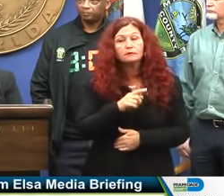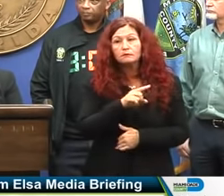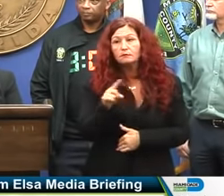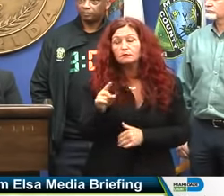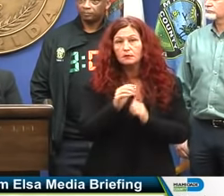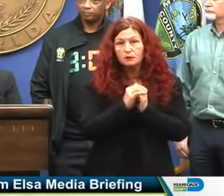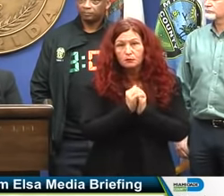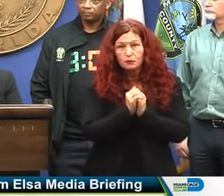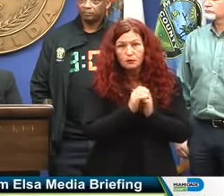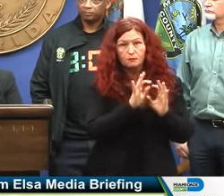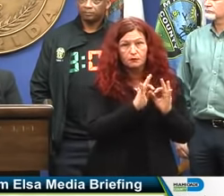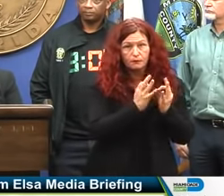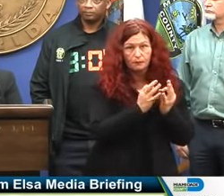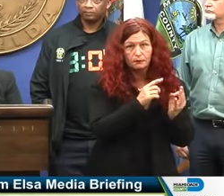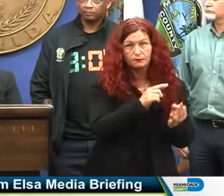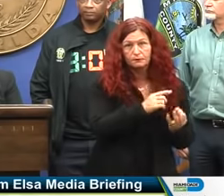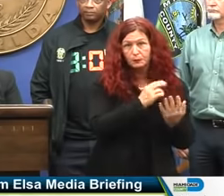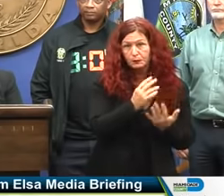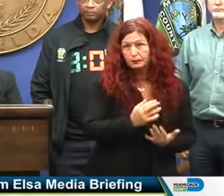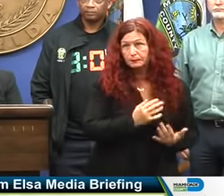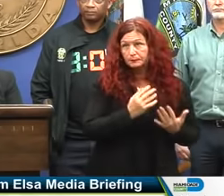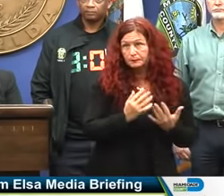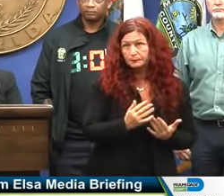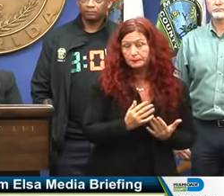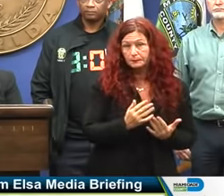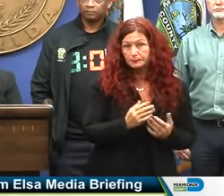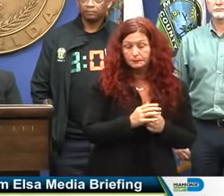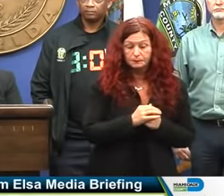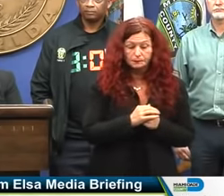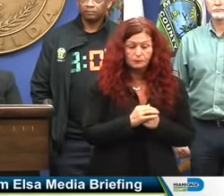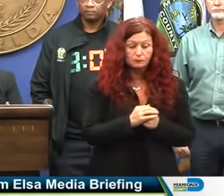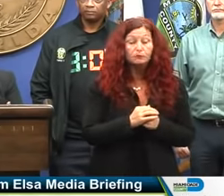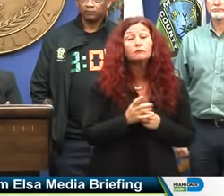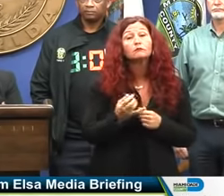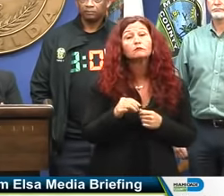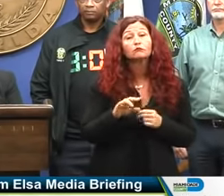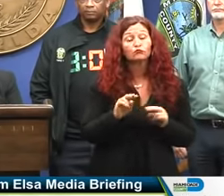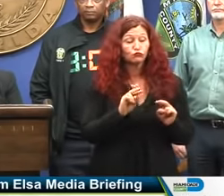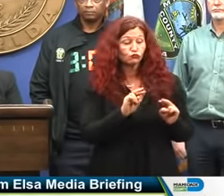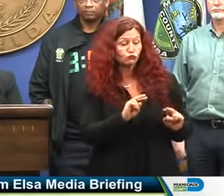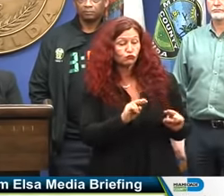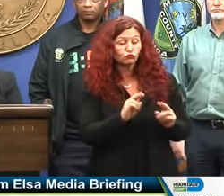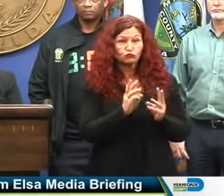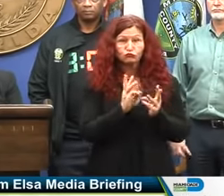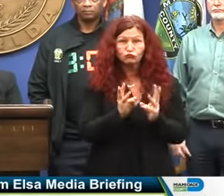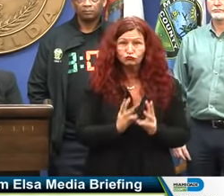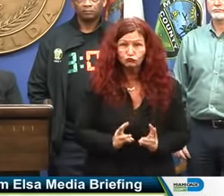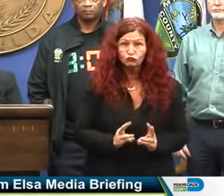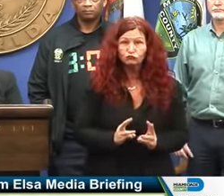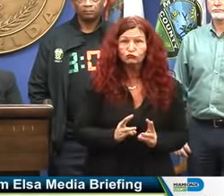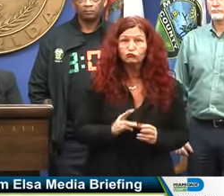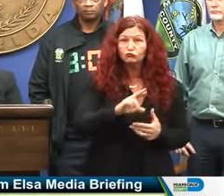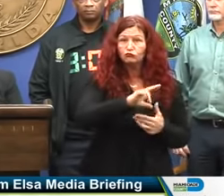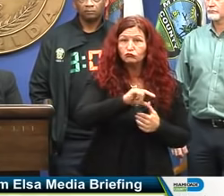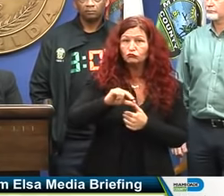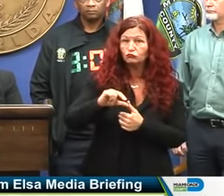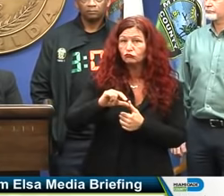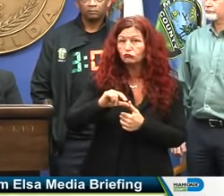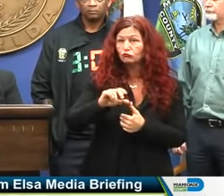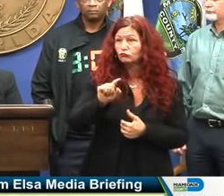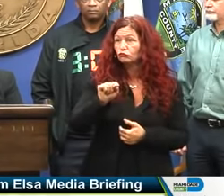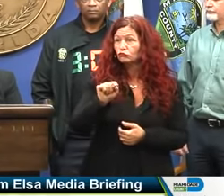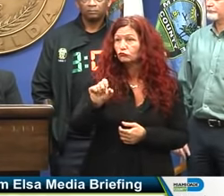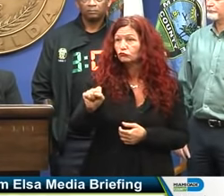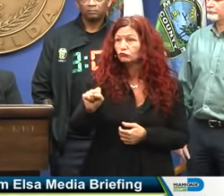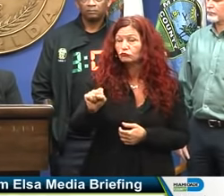We continue to monitor Tropical Storm Elsa and expect that Miami-Dade will mostly experience heavy rain and some winds throughout today and